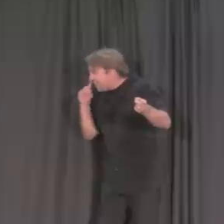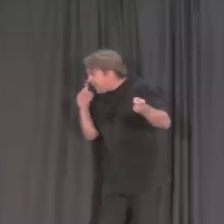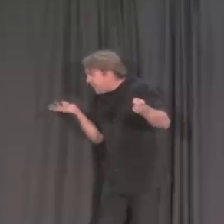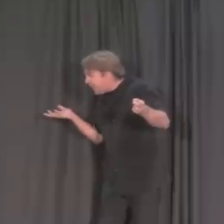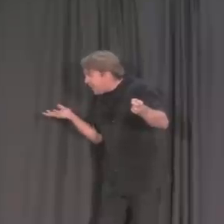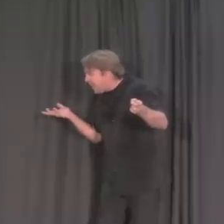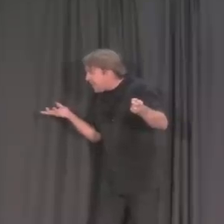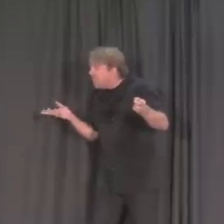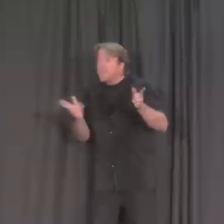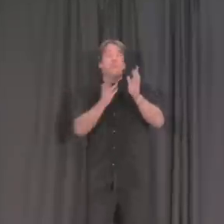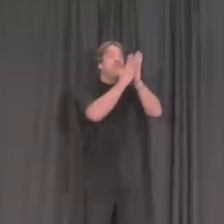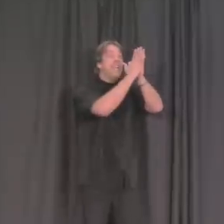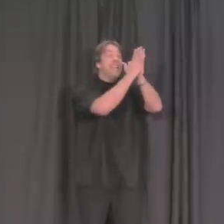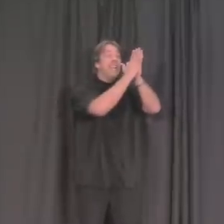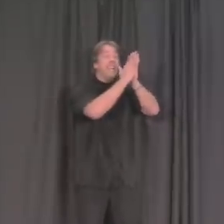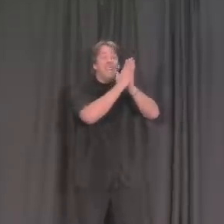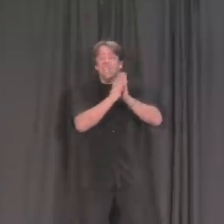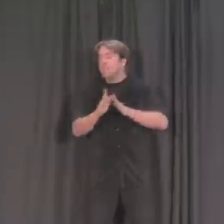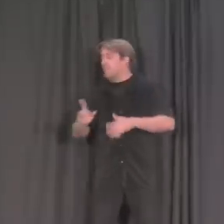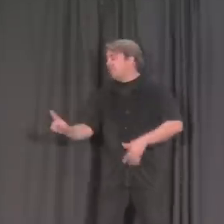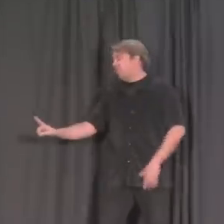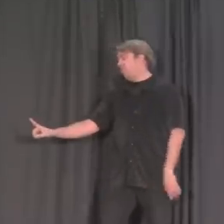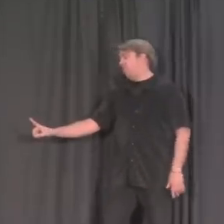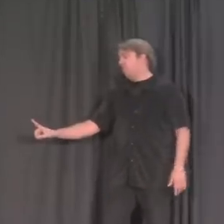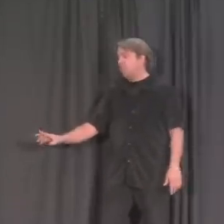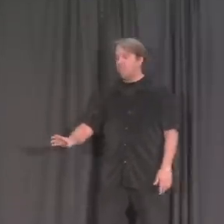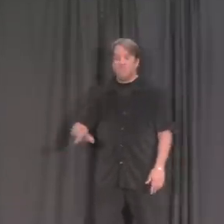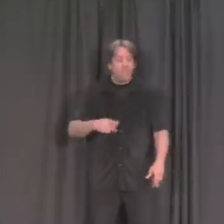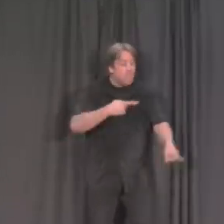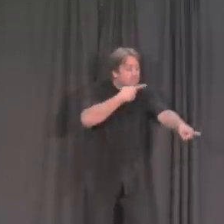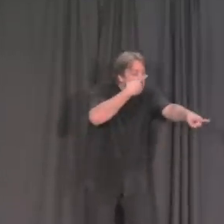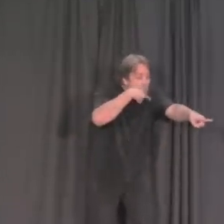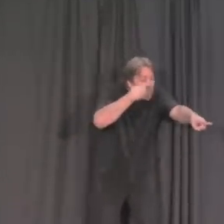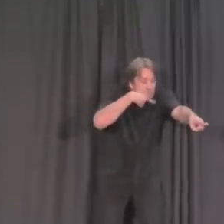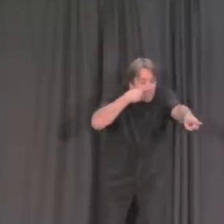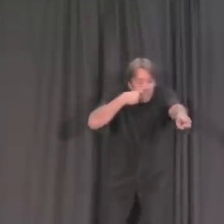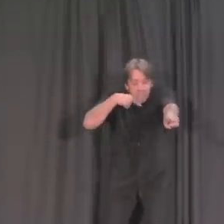They're deaf. Please. Hold on.